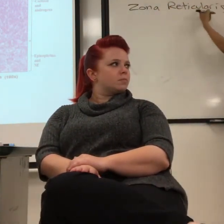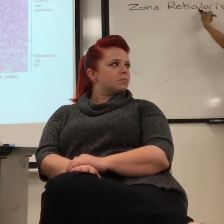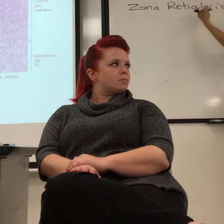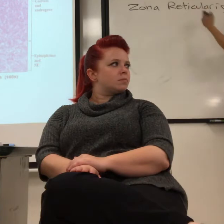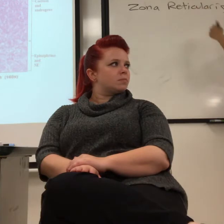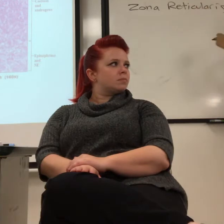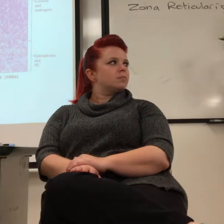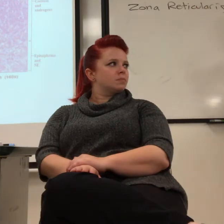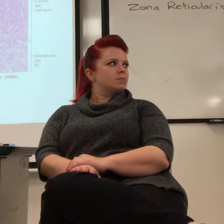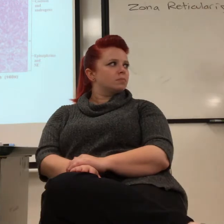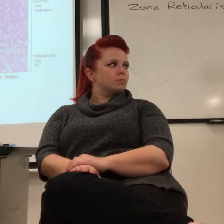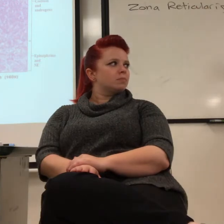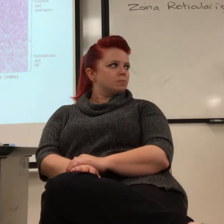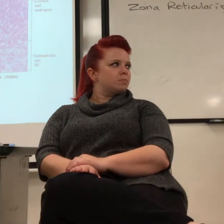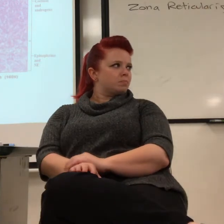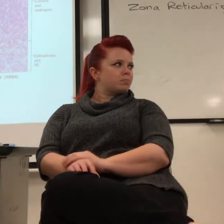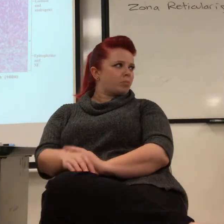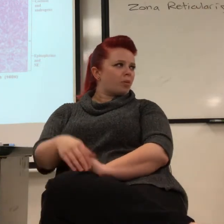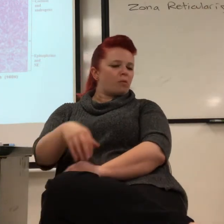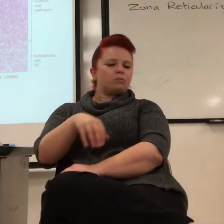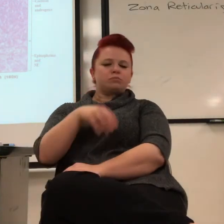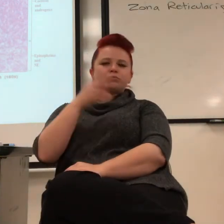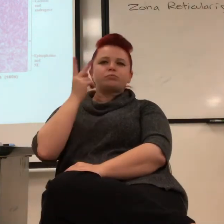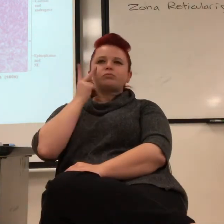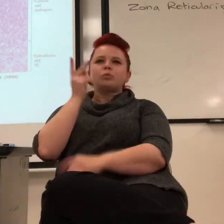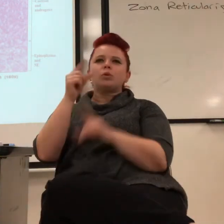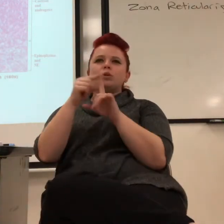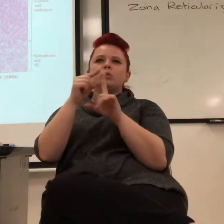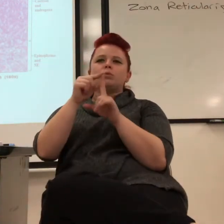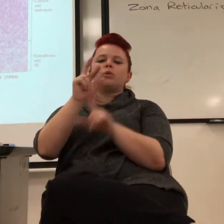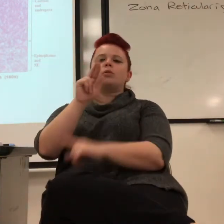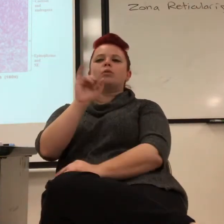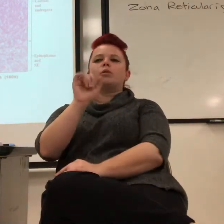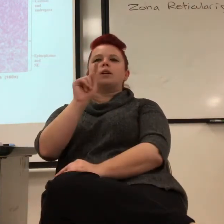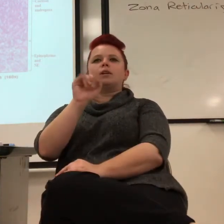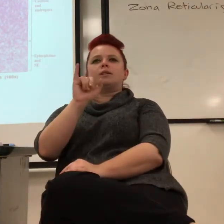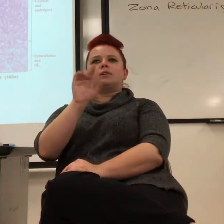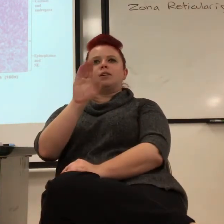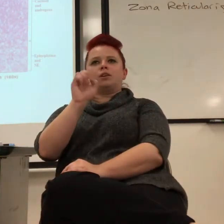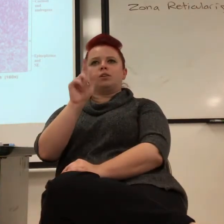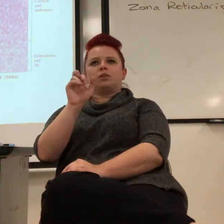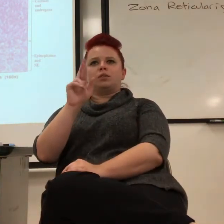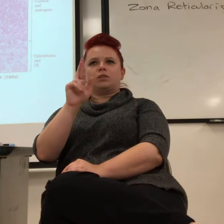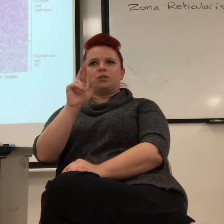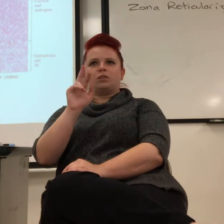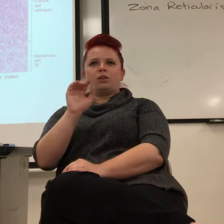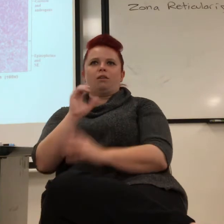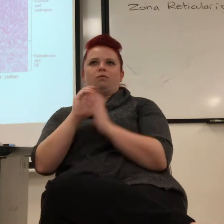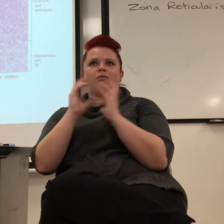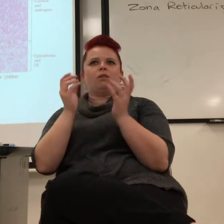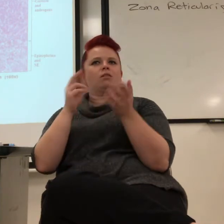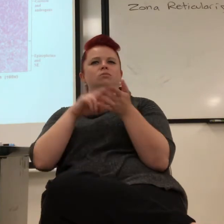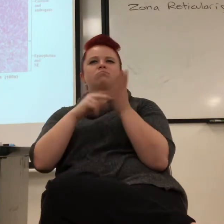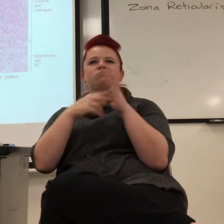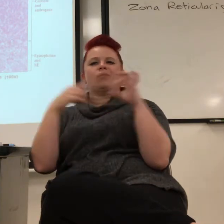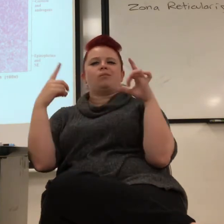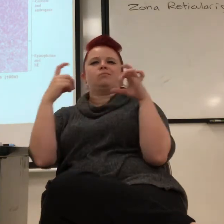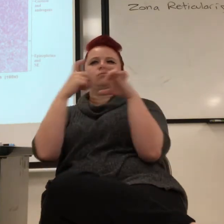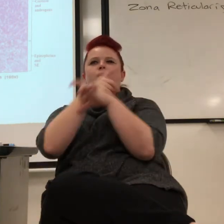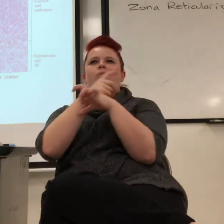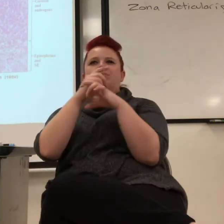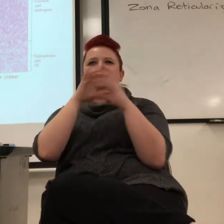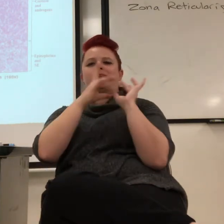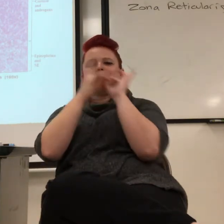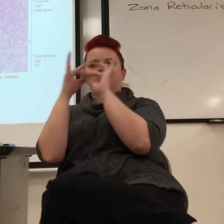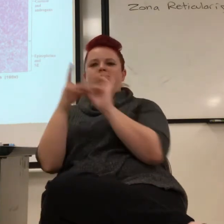Now, you see that word reticular a lot in anatomy and physiology. It just means complex network, because the cells,